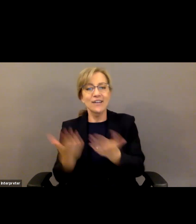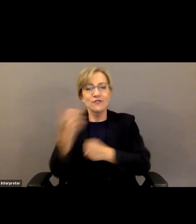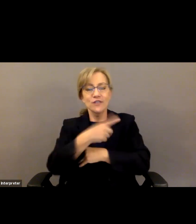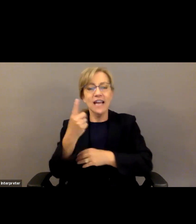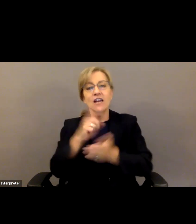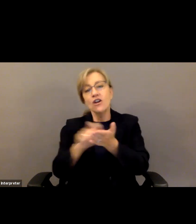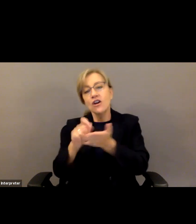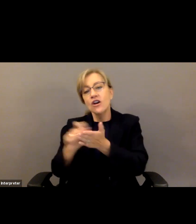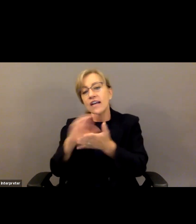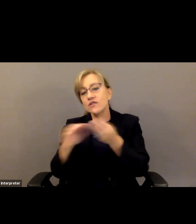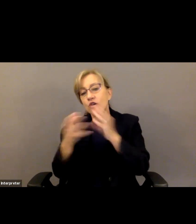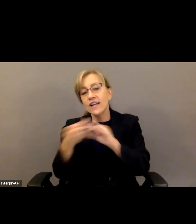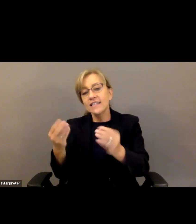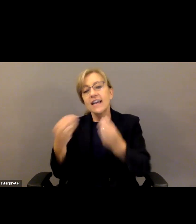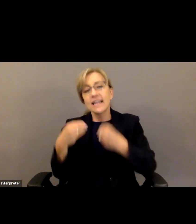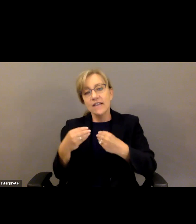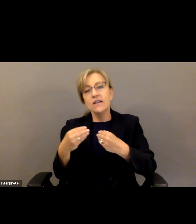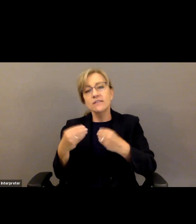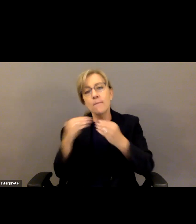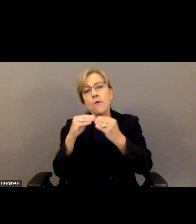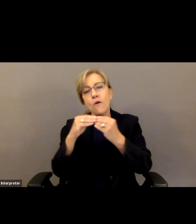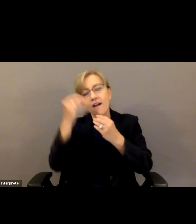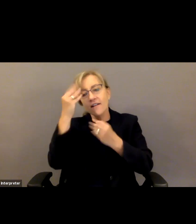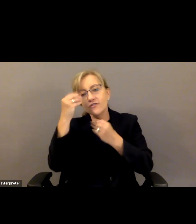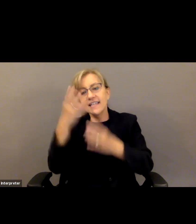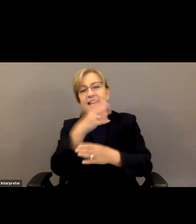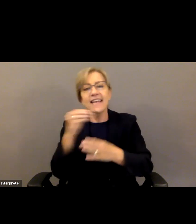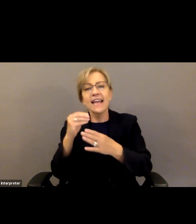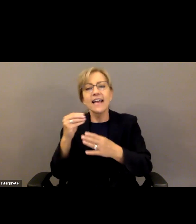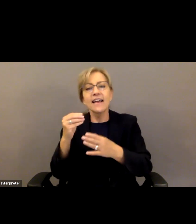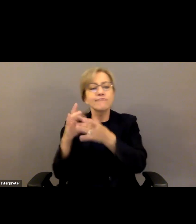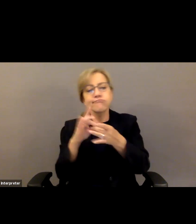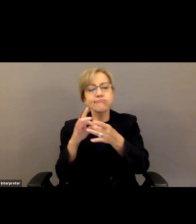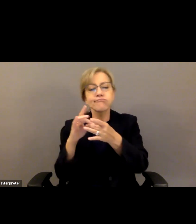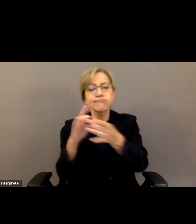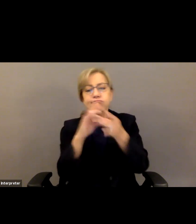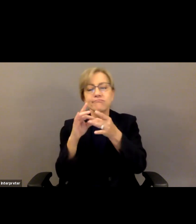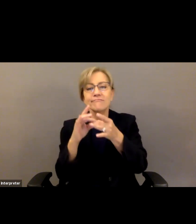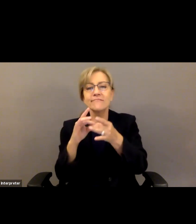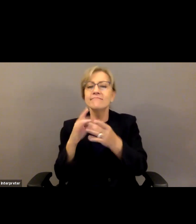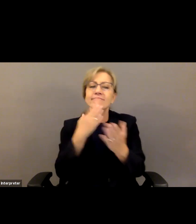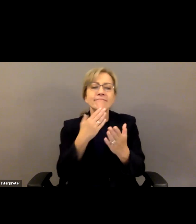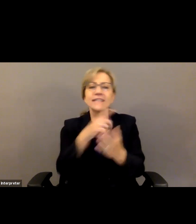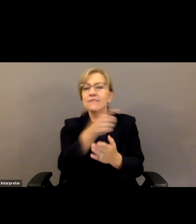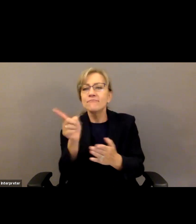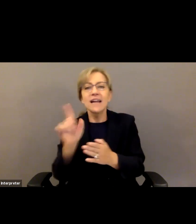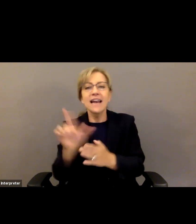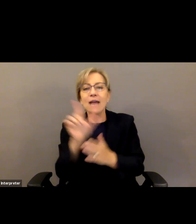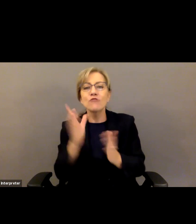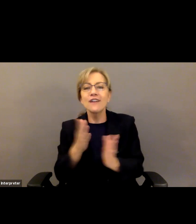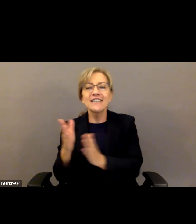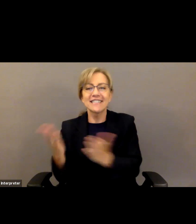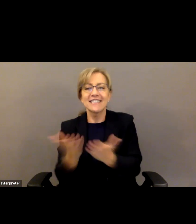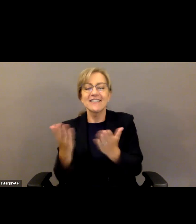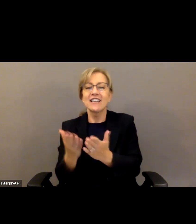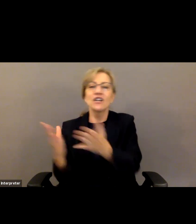stories that provide us with deeper understanding and connection to each other. And we thank the librarians in the audience for connecting those books to